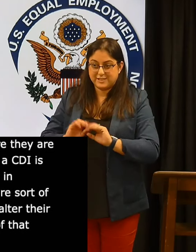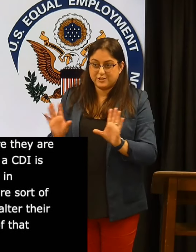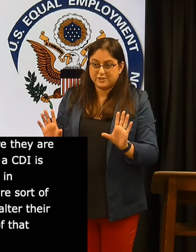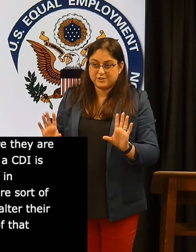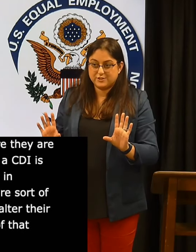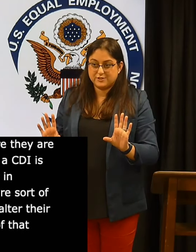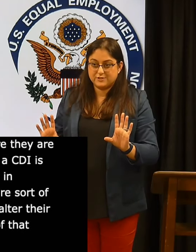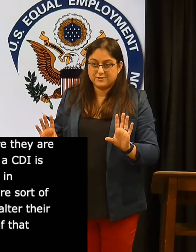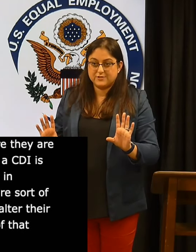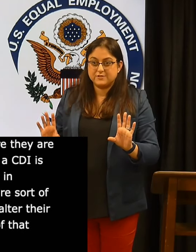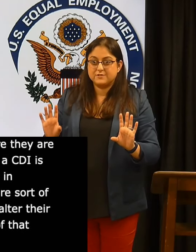Is that clear?